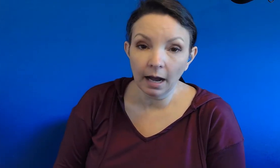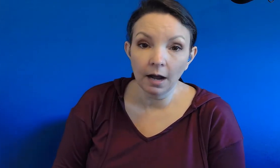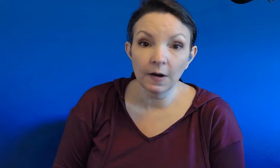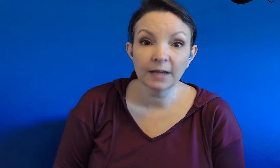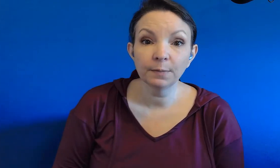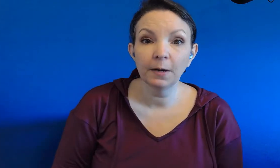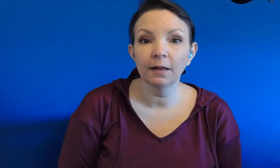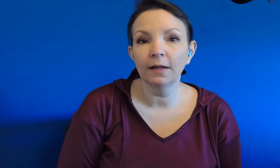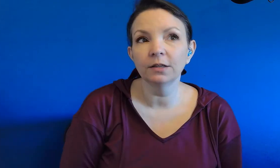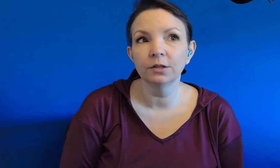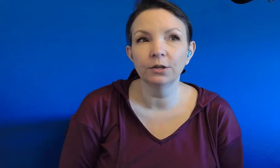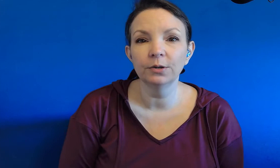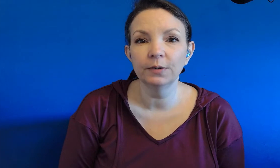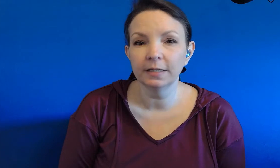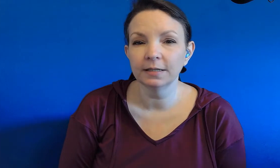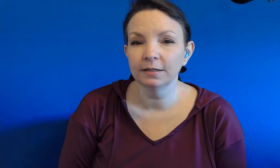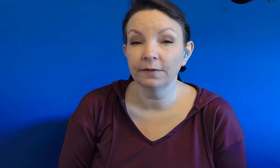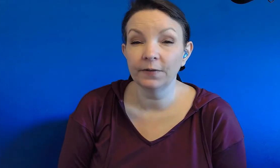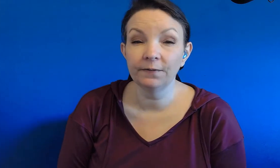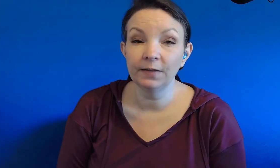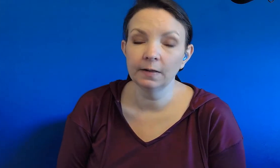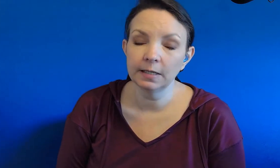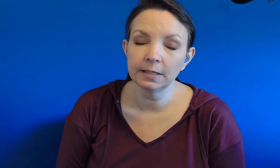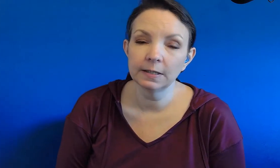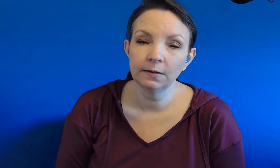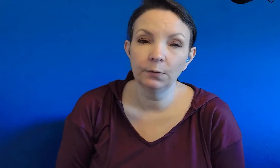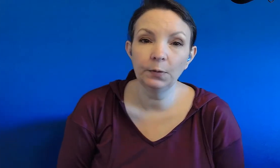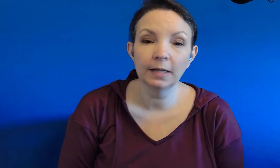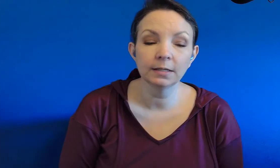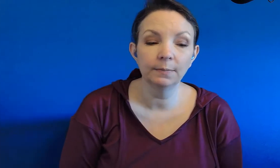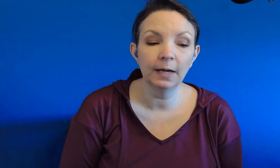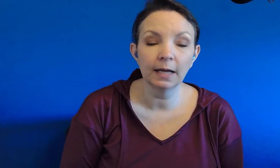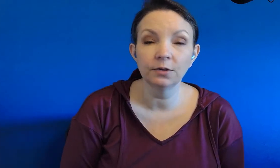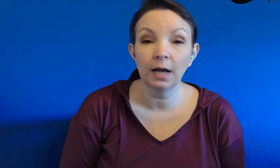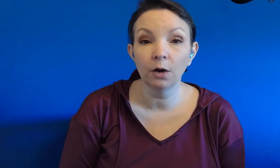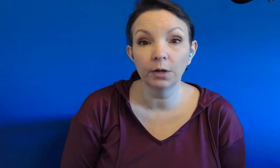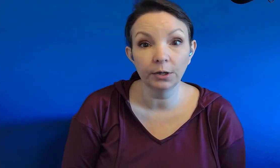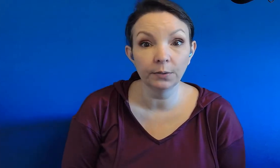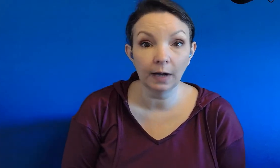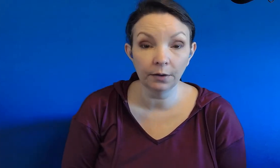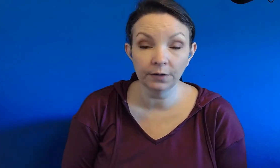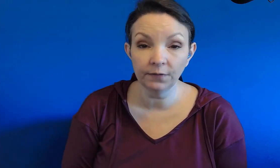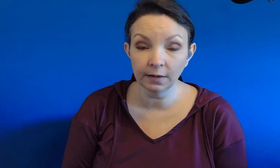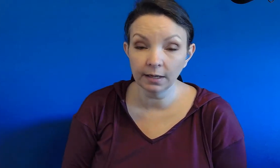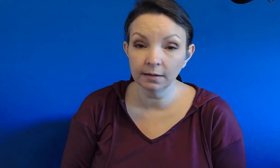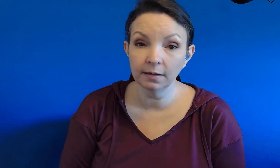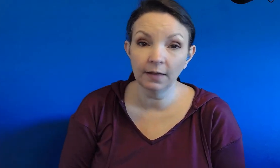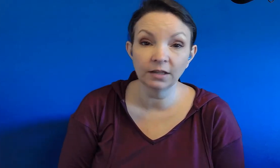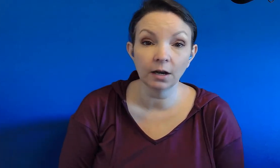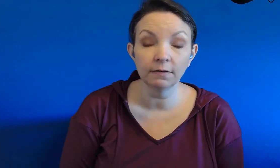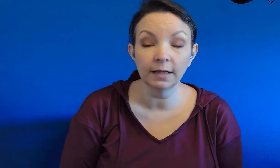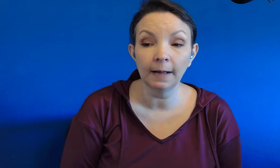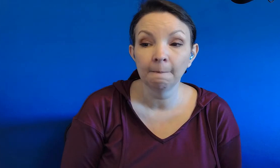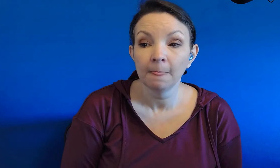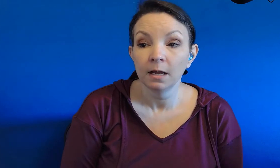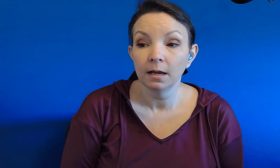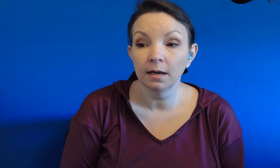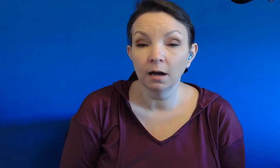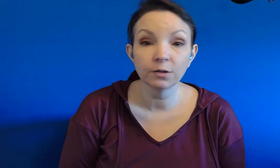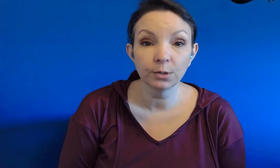Next part I like to do is different feelings. When we have somebody ask you, how are you, or how are you feeling? And I like to cover that. And also in my